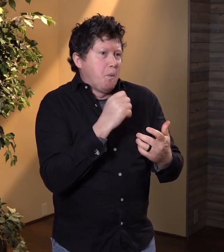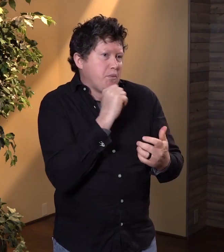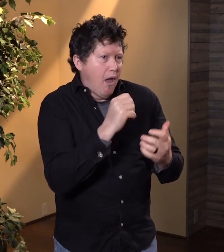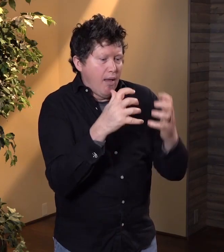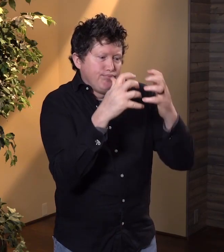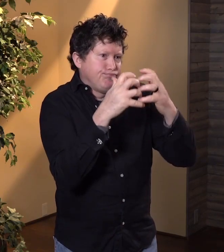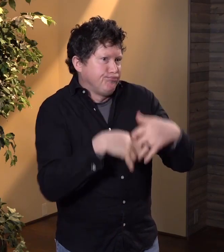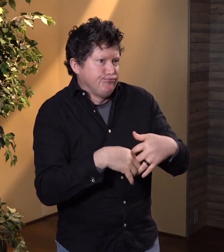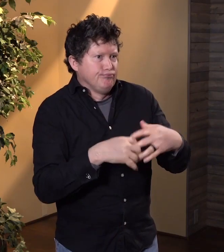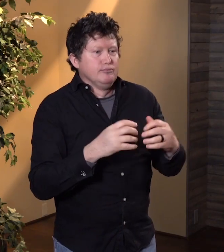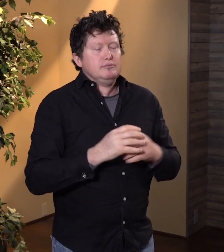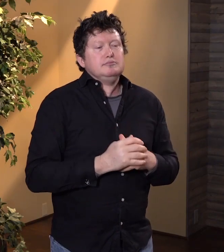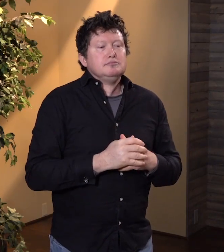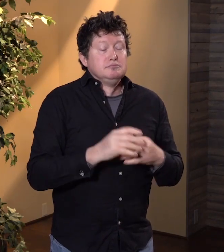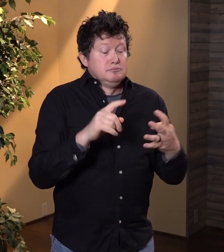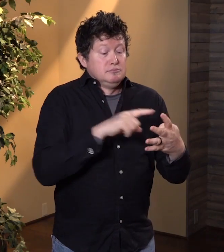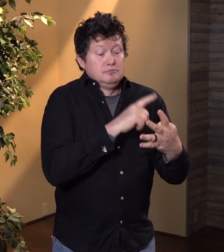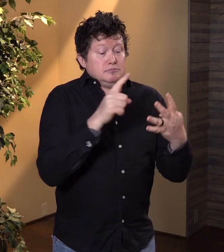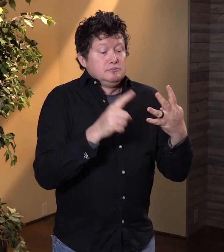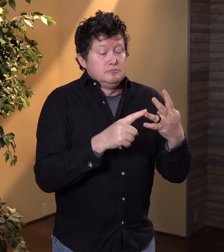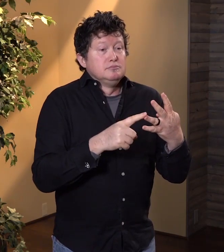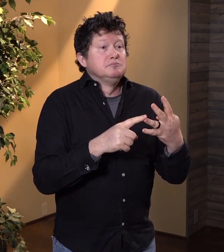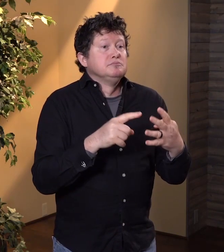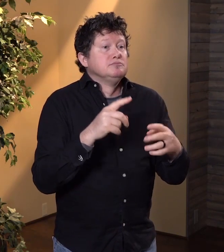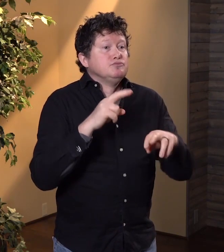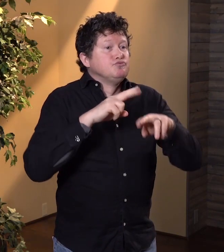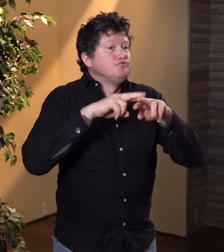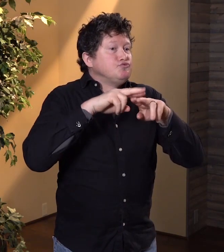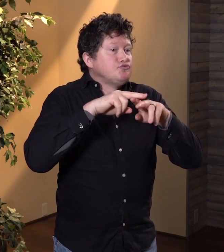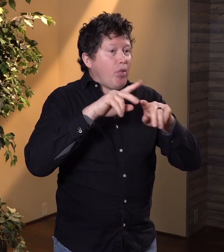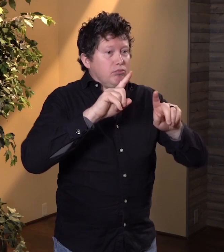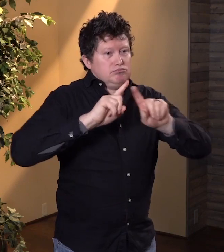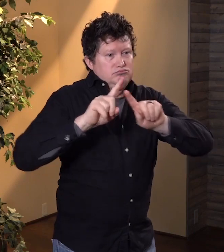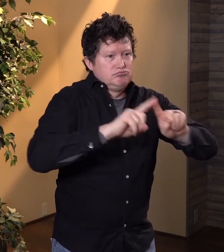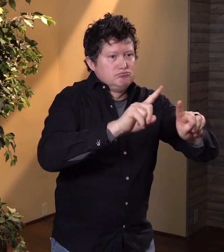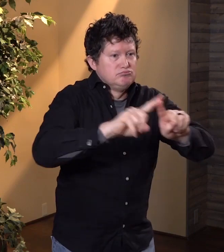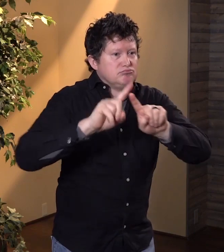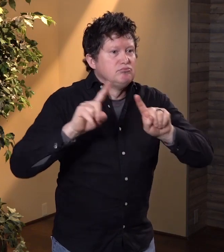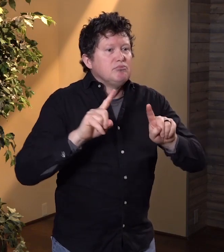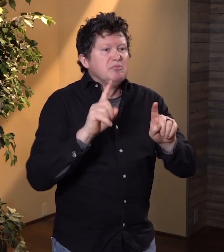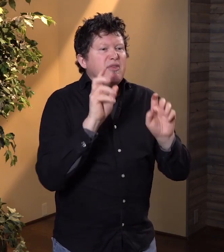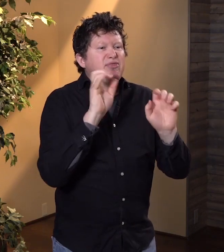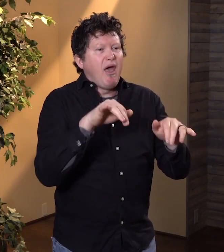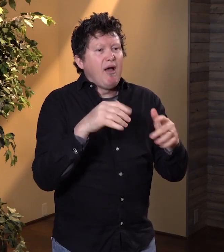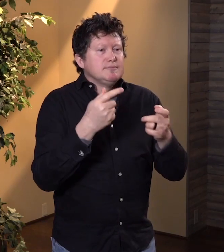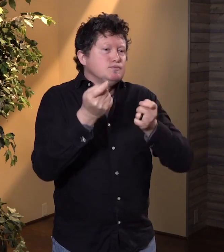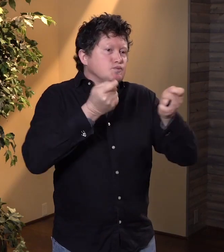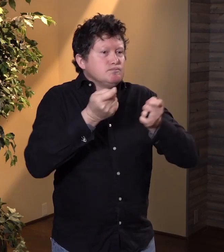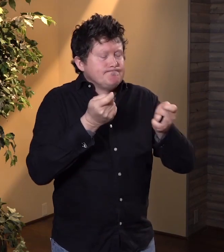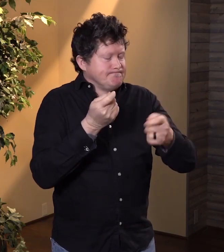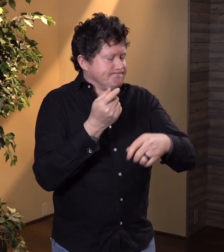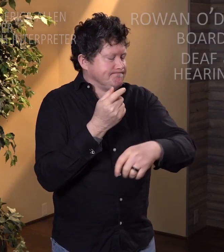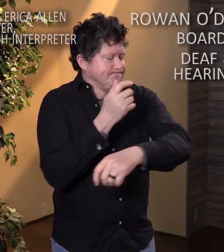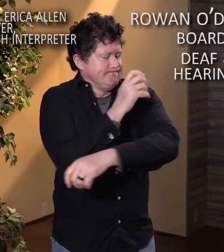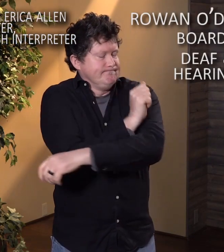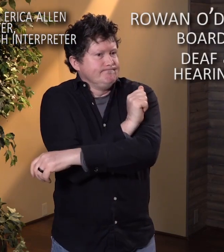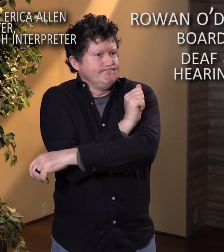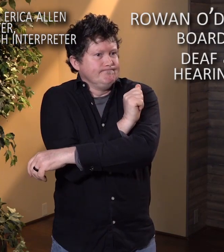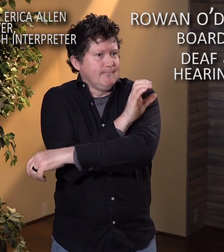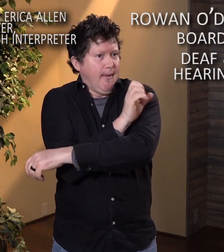delivered to the cells. There is also a potassium chloride or a salt that helps maintain proper pH,